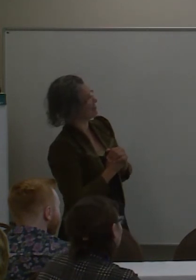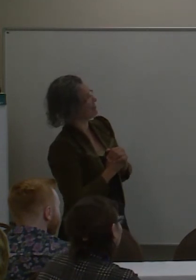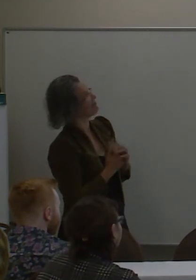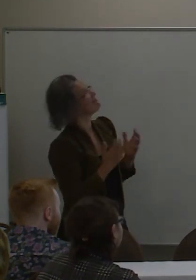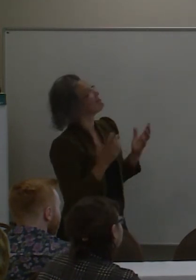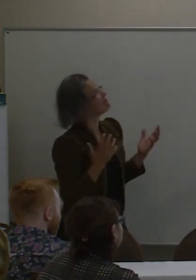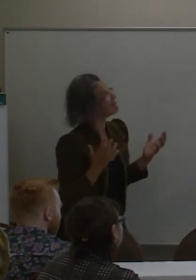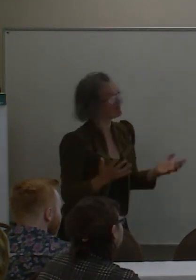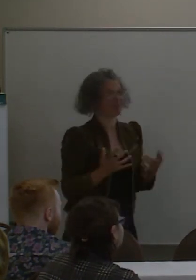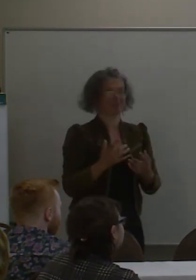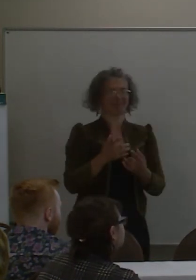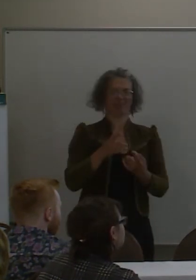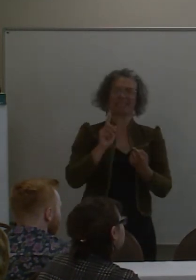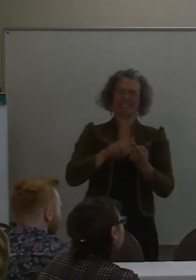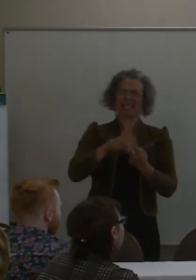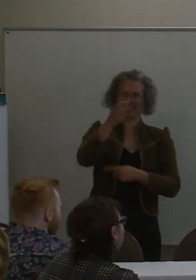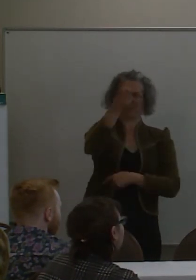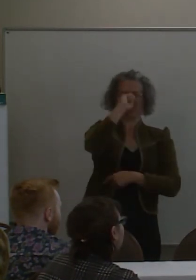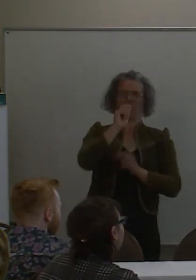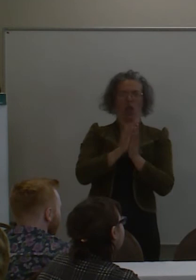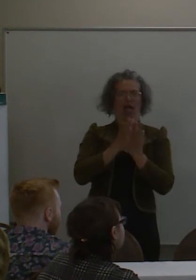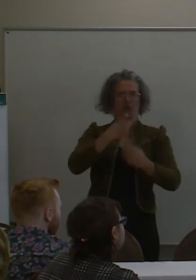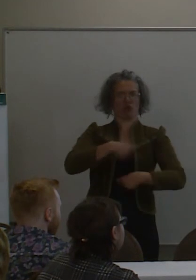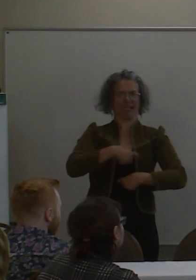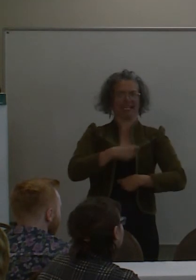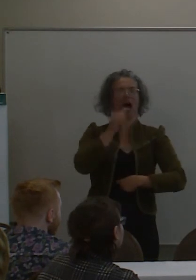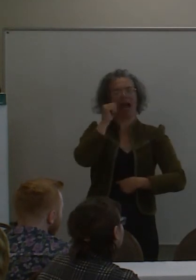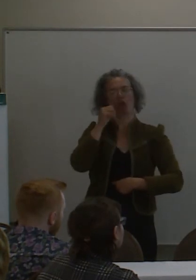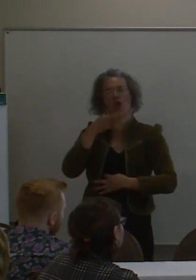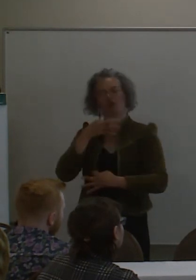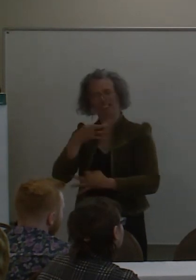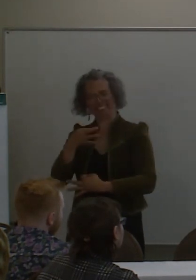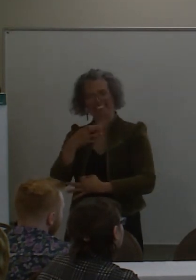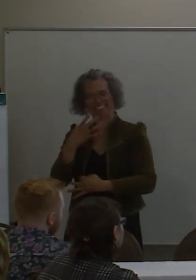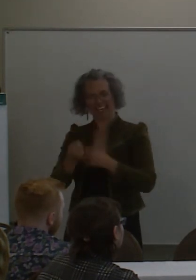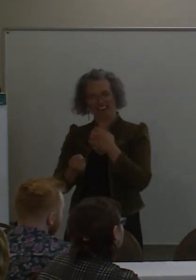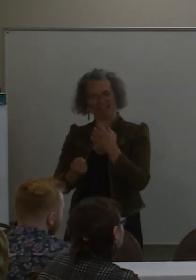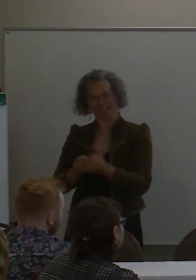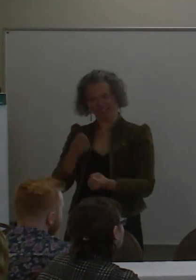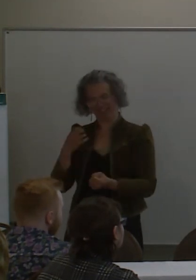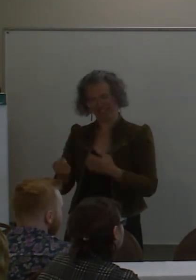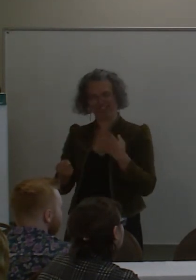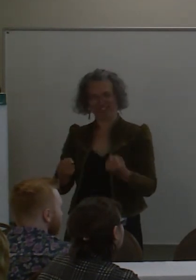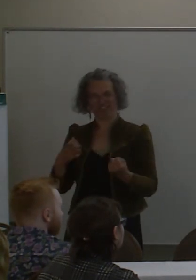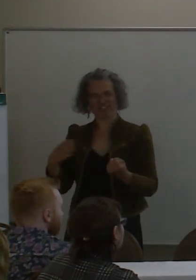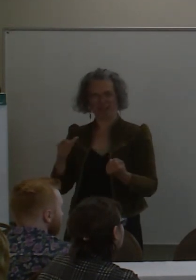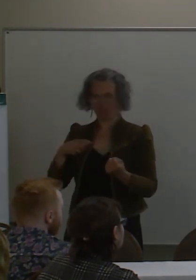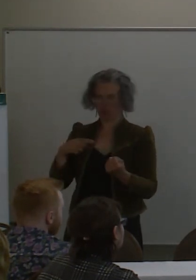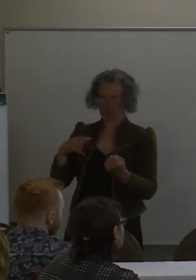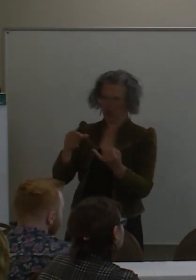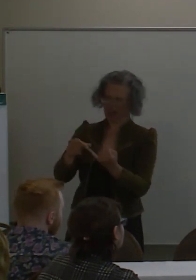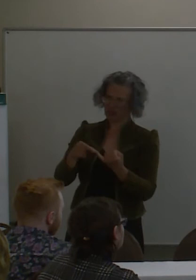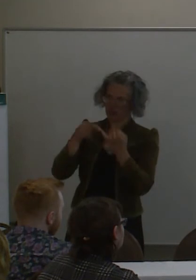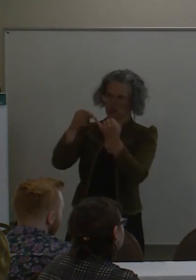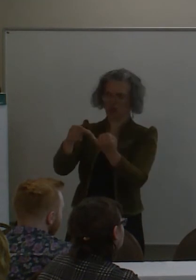I'm still a librarian. I understand that there are a lot of risks associated with these unique digital